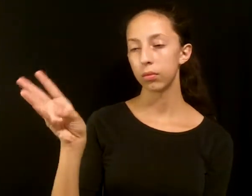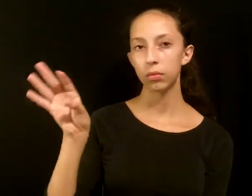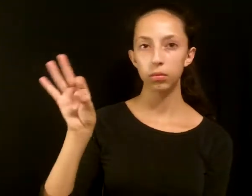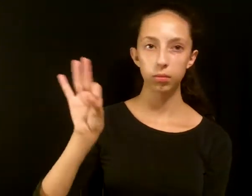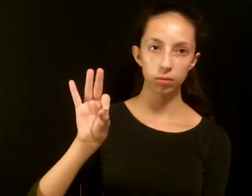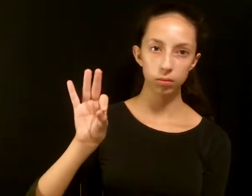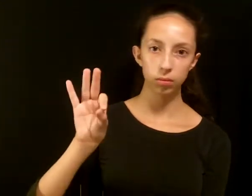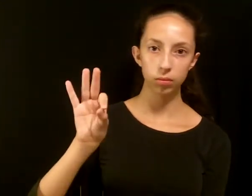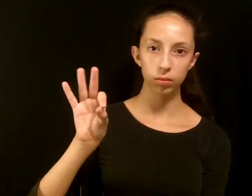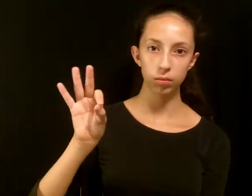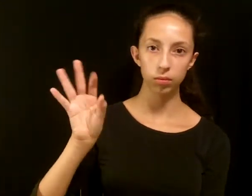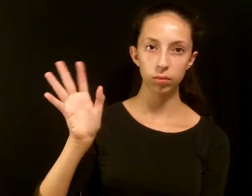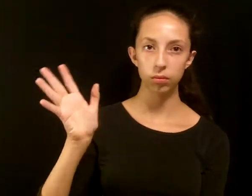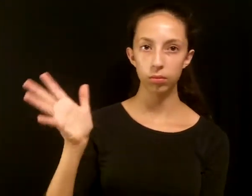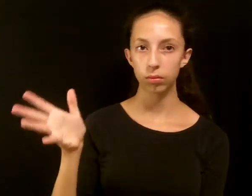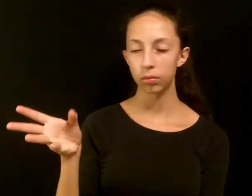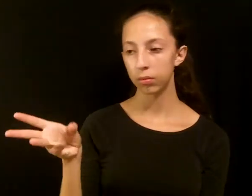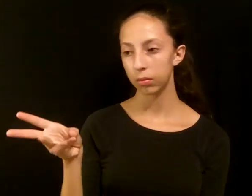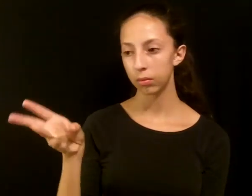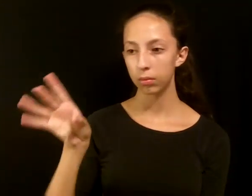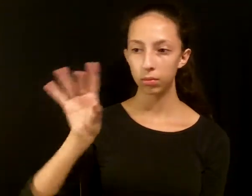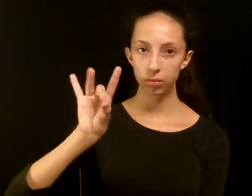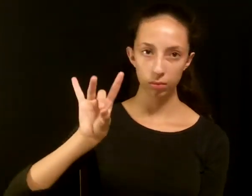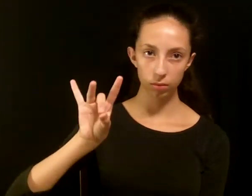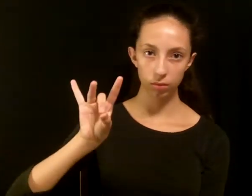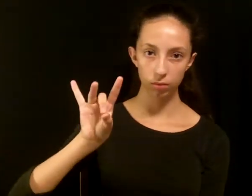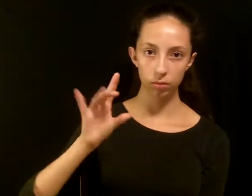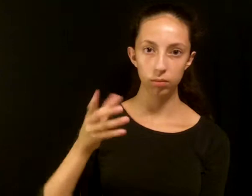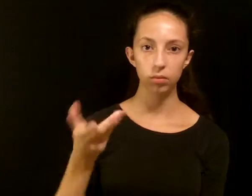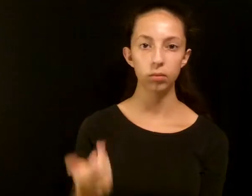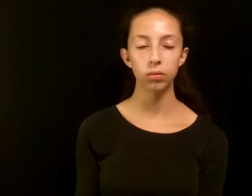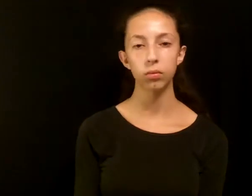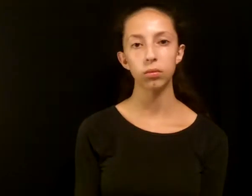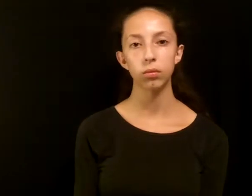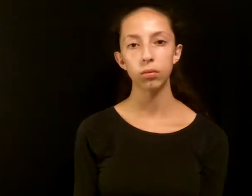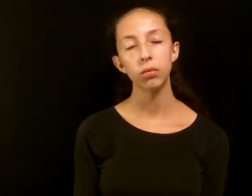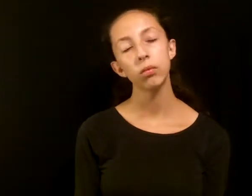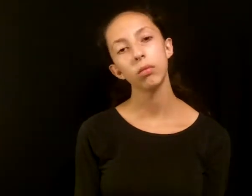know that you're going to a 6 to an 8 kind of a thing. So it'll help you with it.